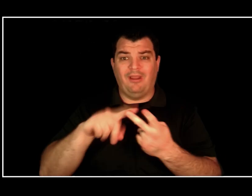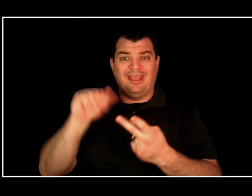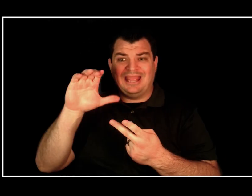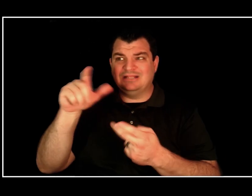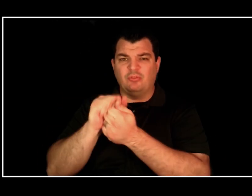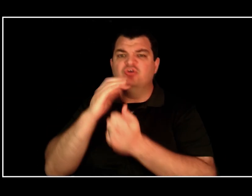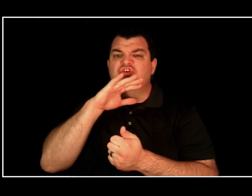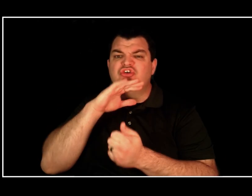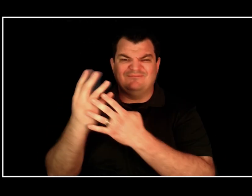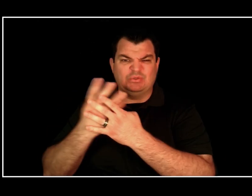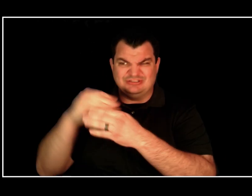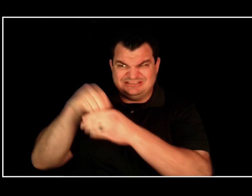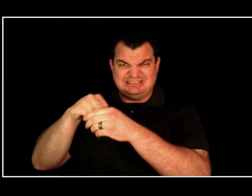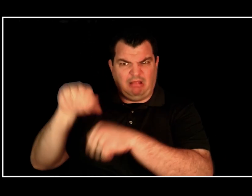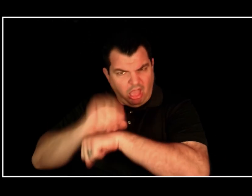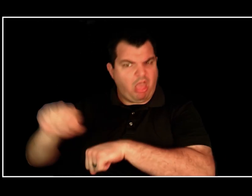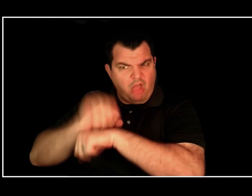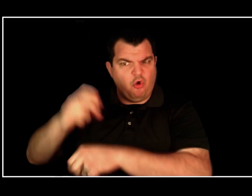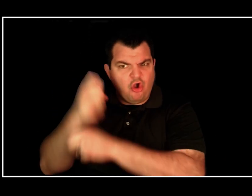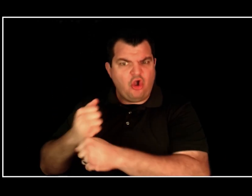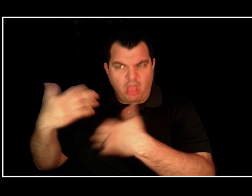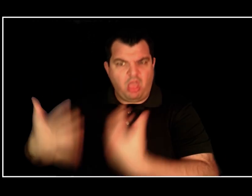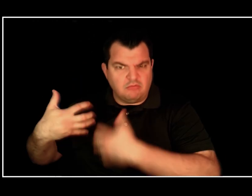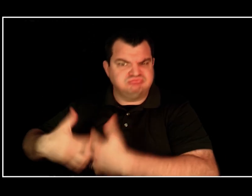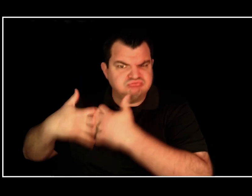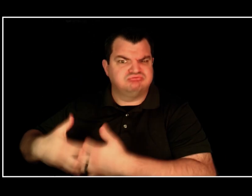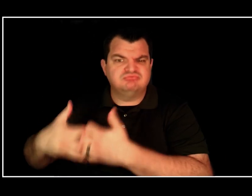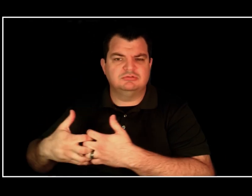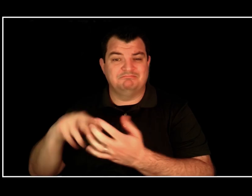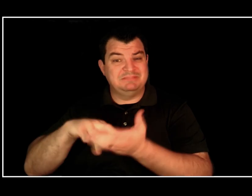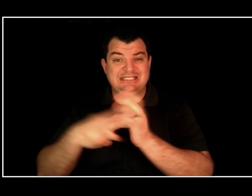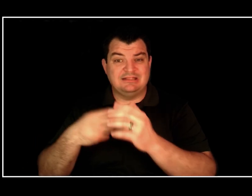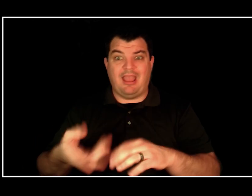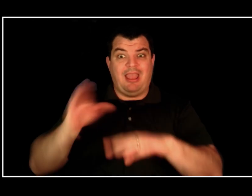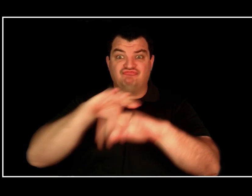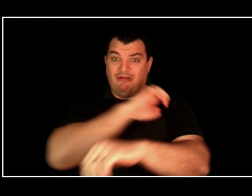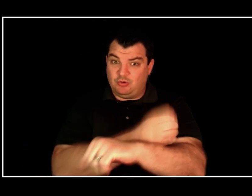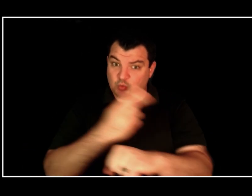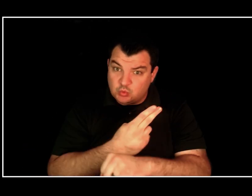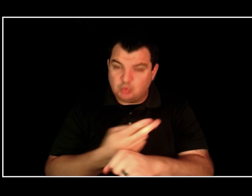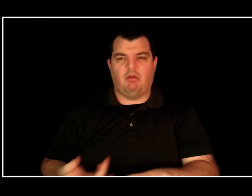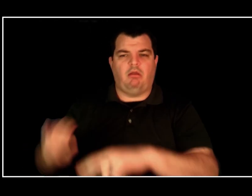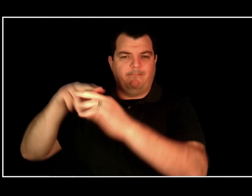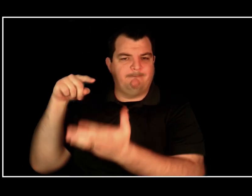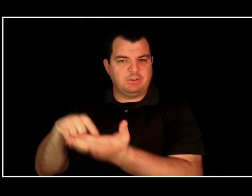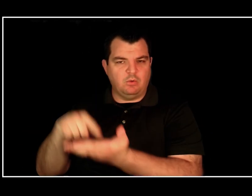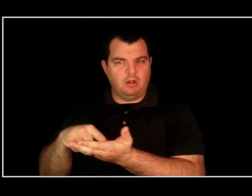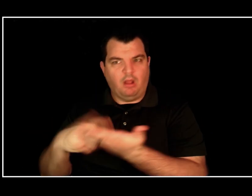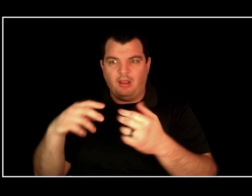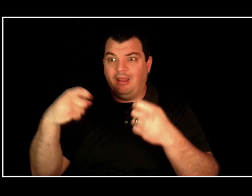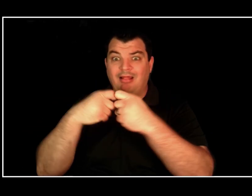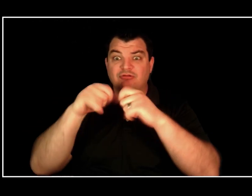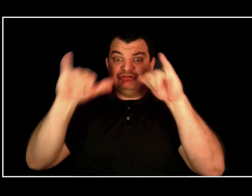an air conditioner with a dirty filter may work harder than it should. This extra energy can raise electric bills, and it